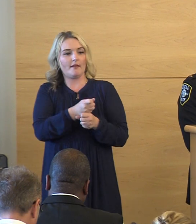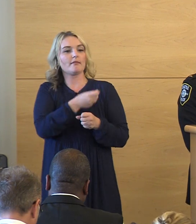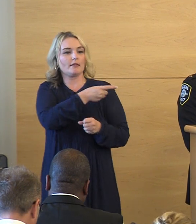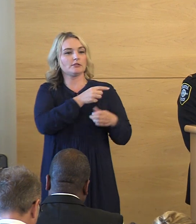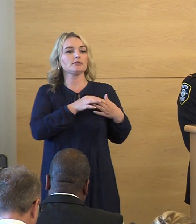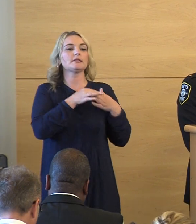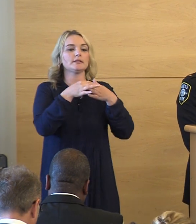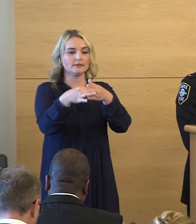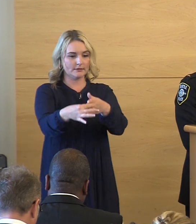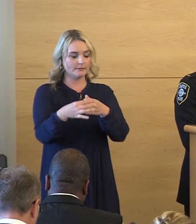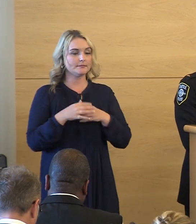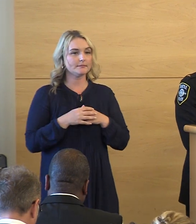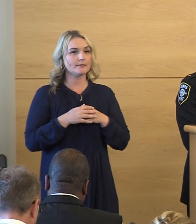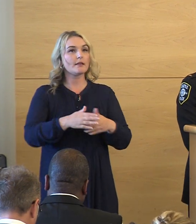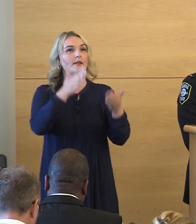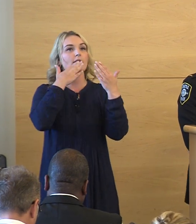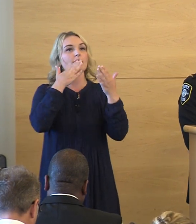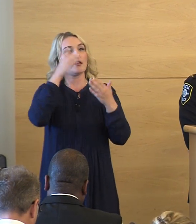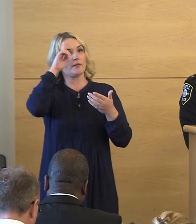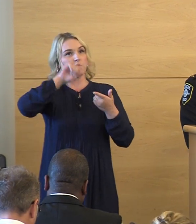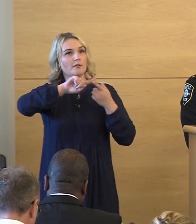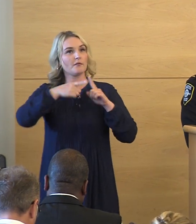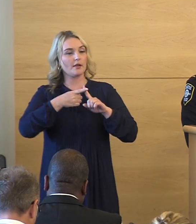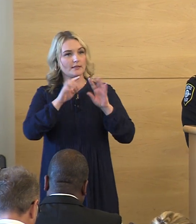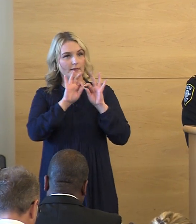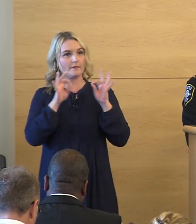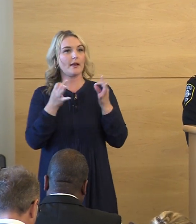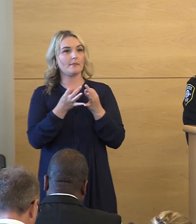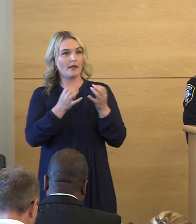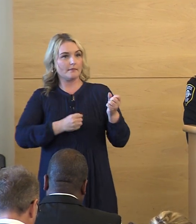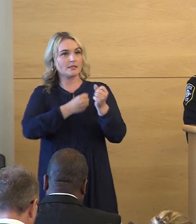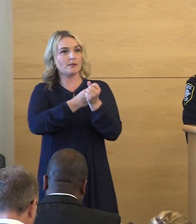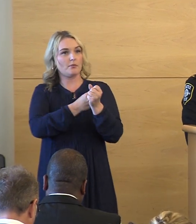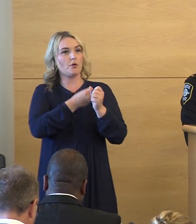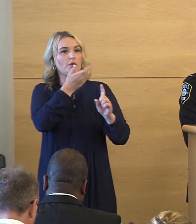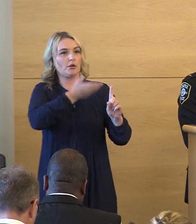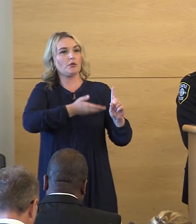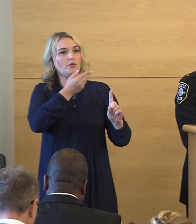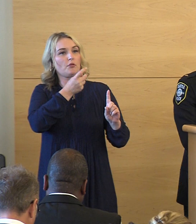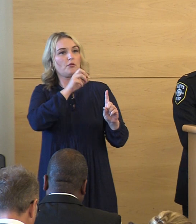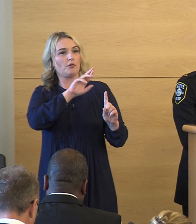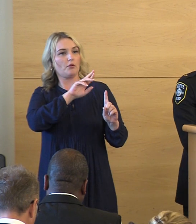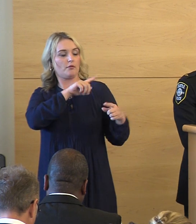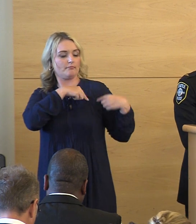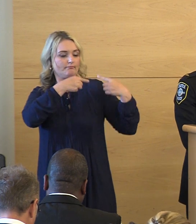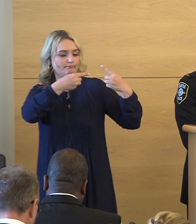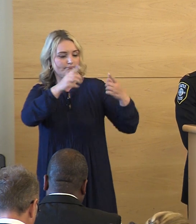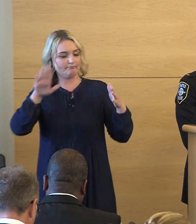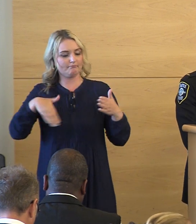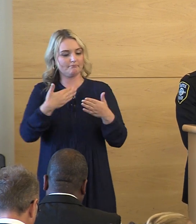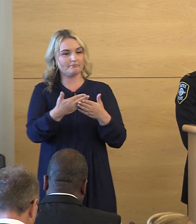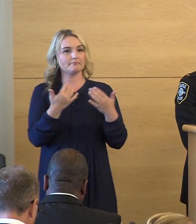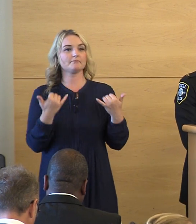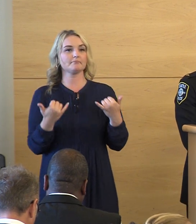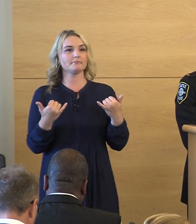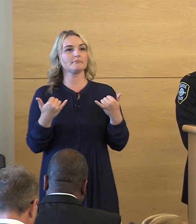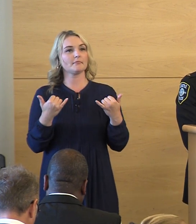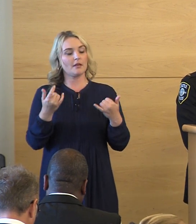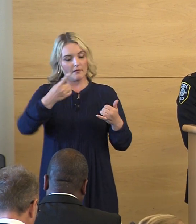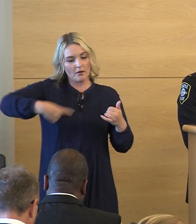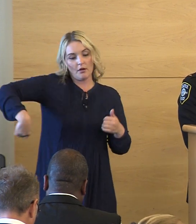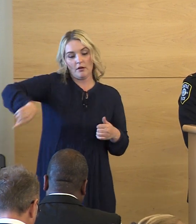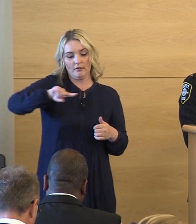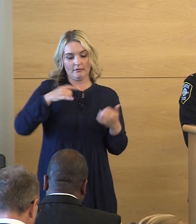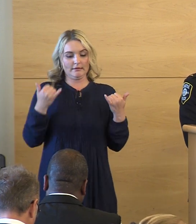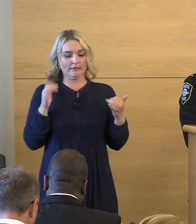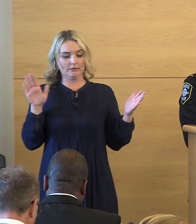leads. Thank you for the friends and family that have supported her along her journey to get to this point. And for all those that are in